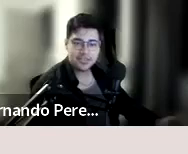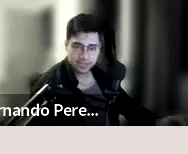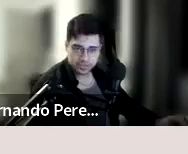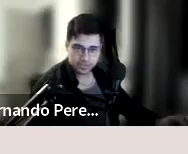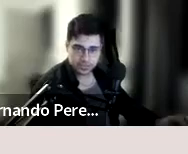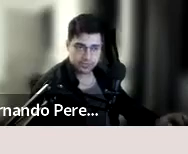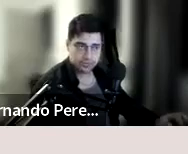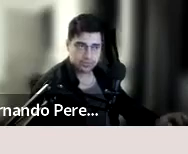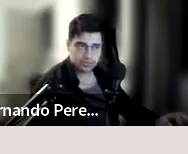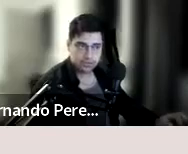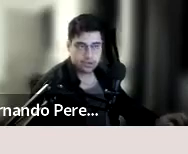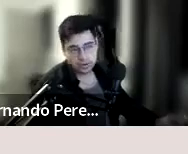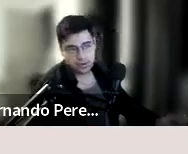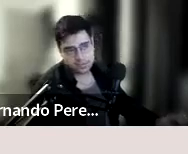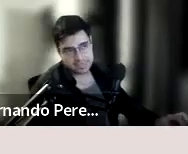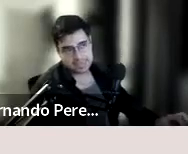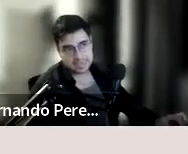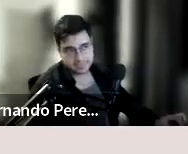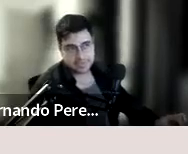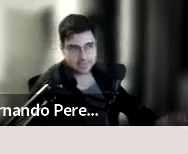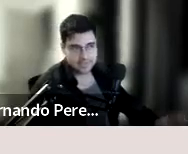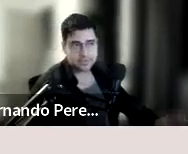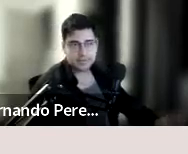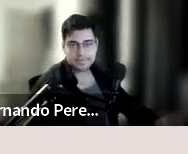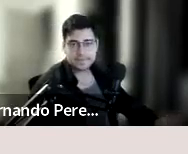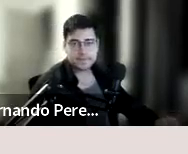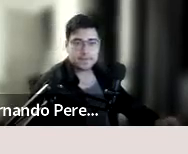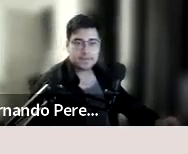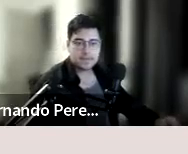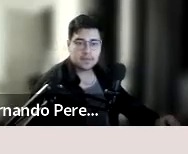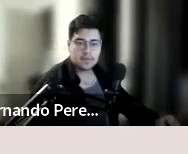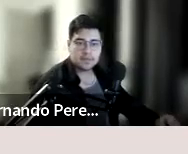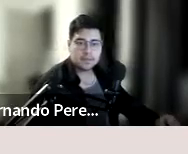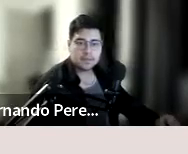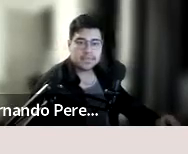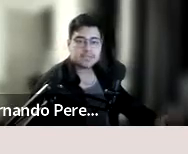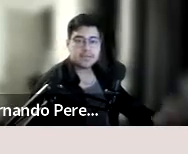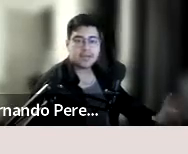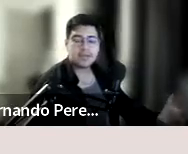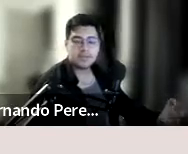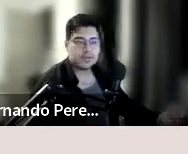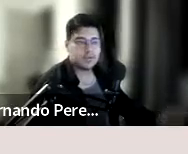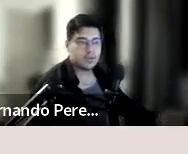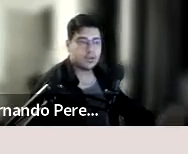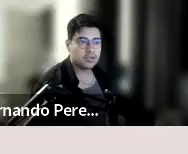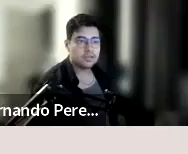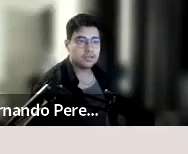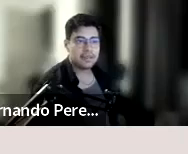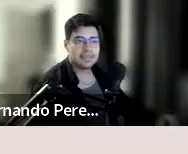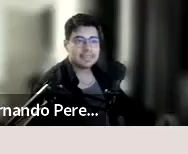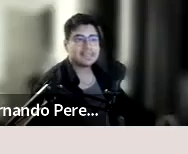identification. Or identificación. Es un acrónimo corto para decir